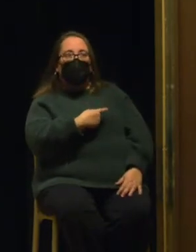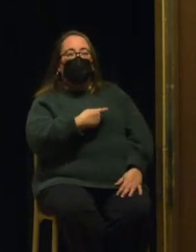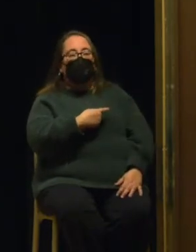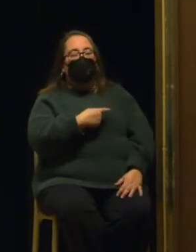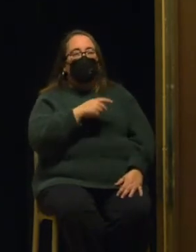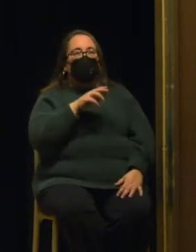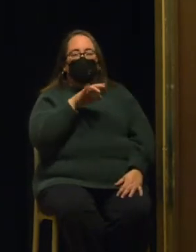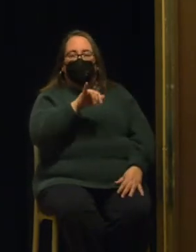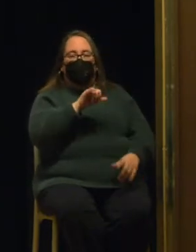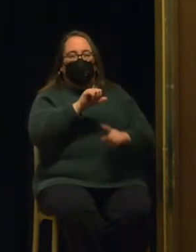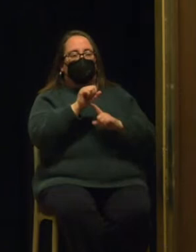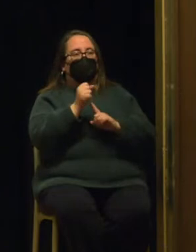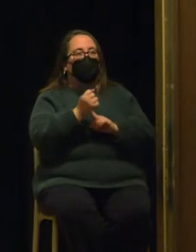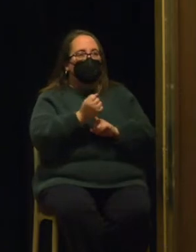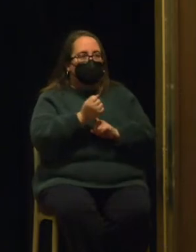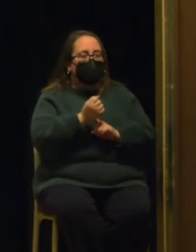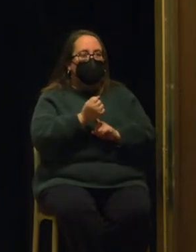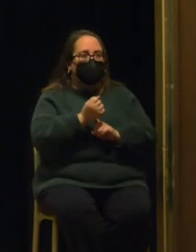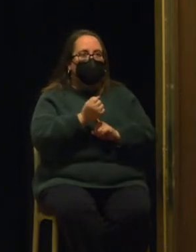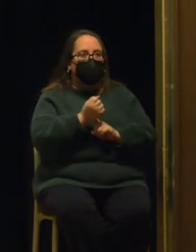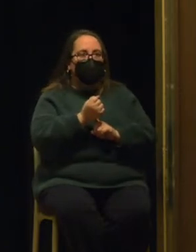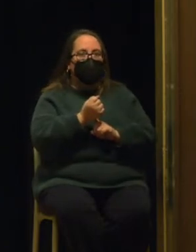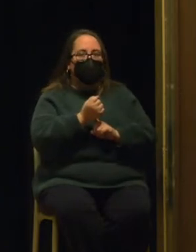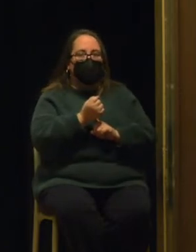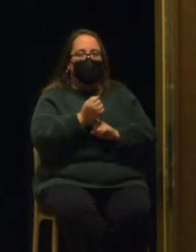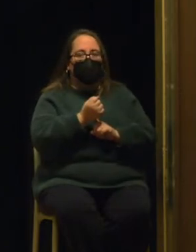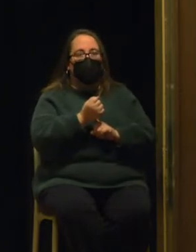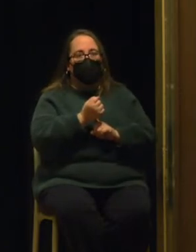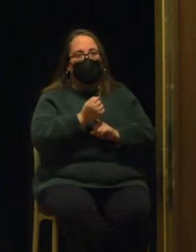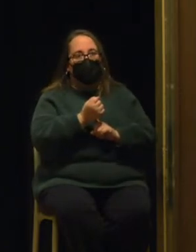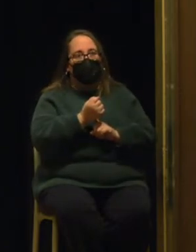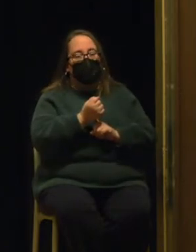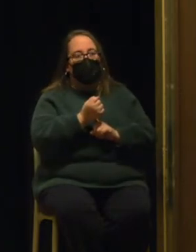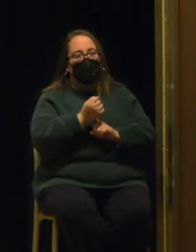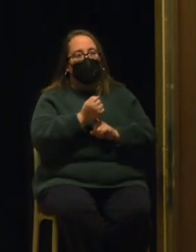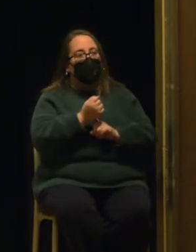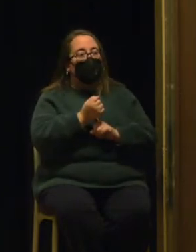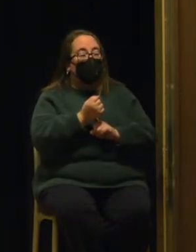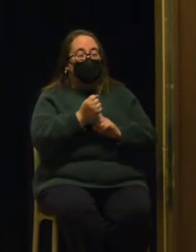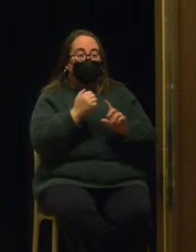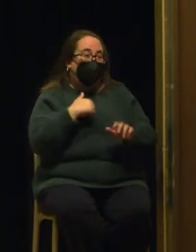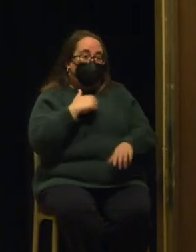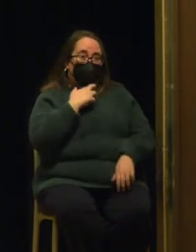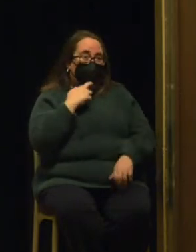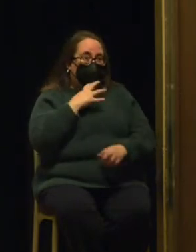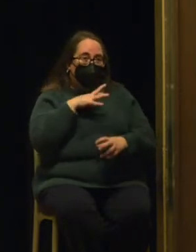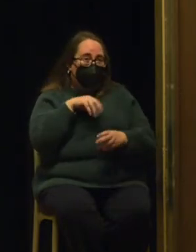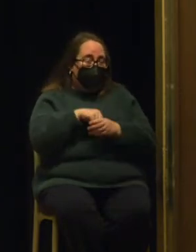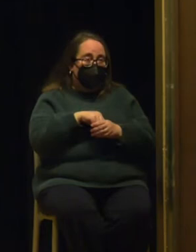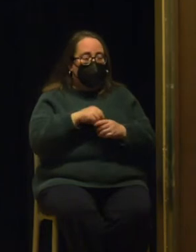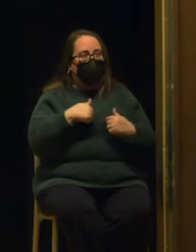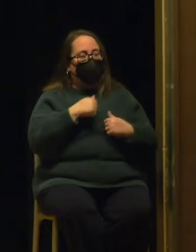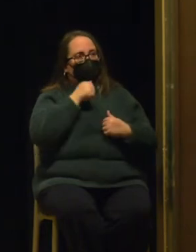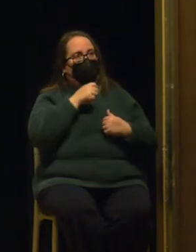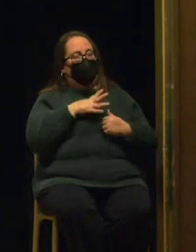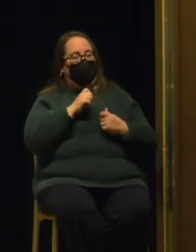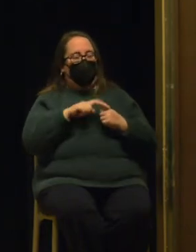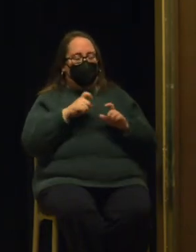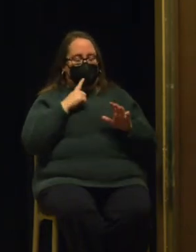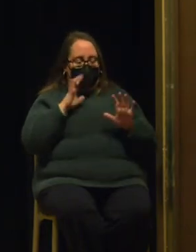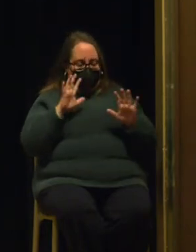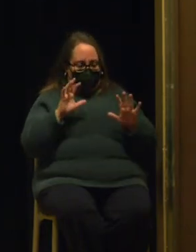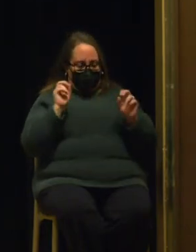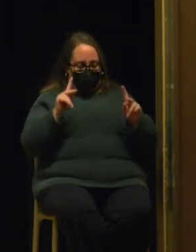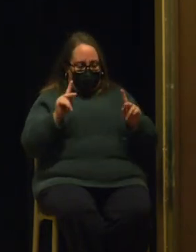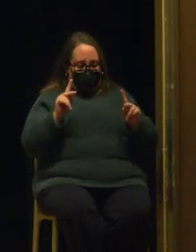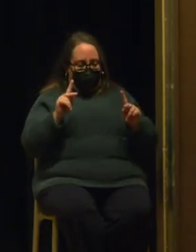a situation that's wrought with, you know, potential risk. And as a woman, you have to say, okay,